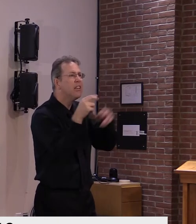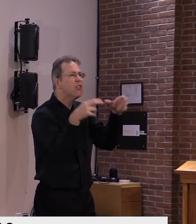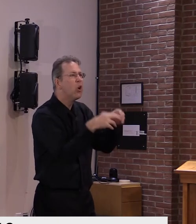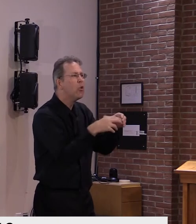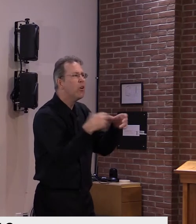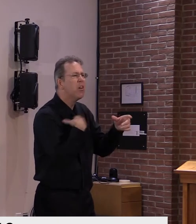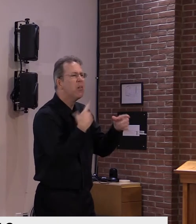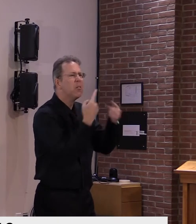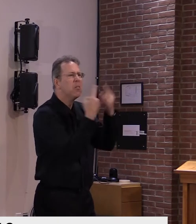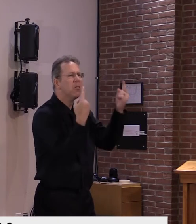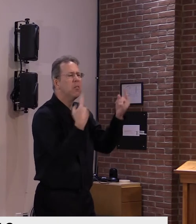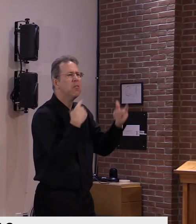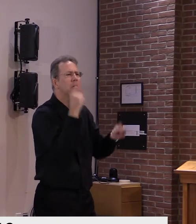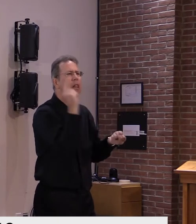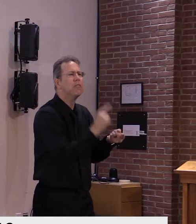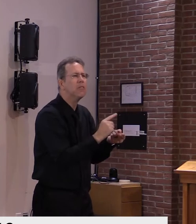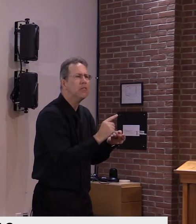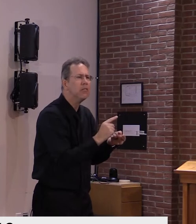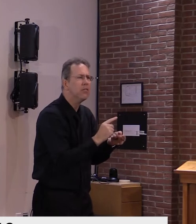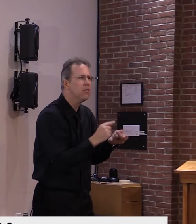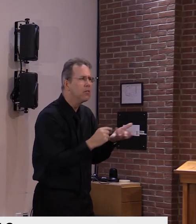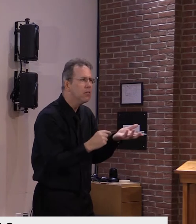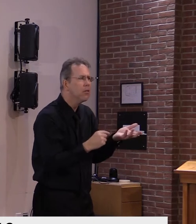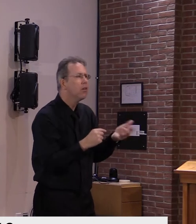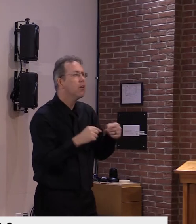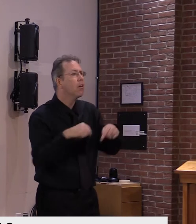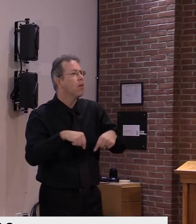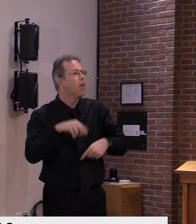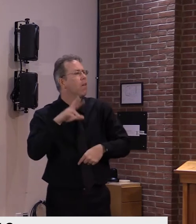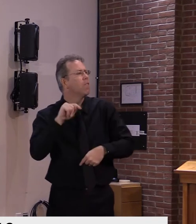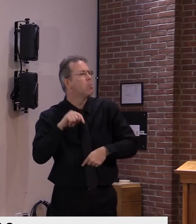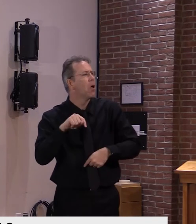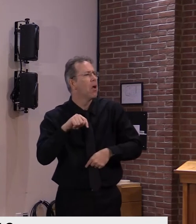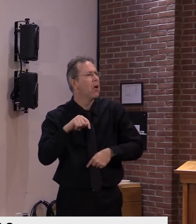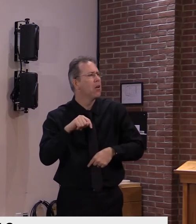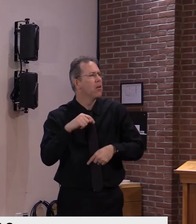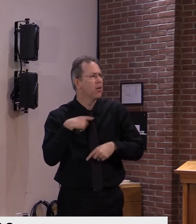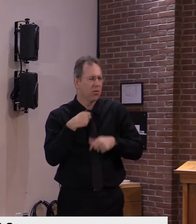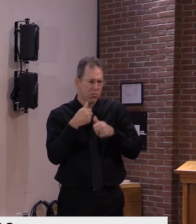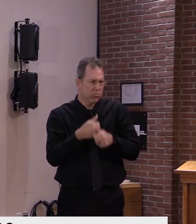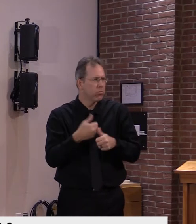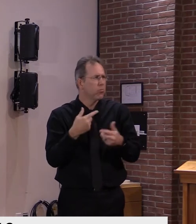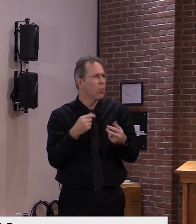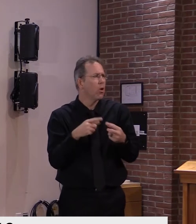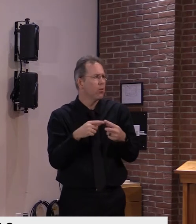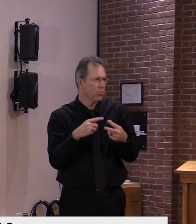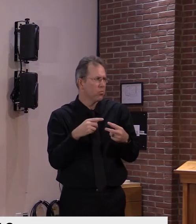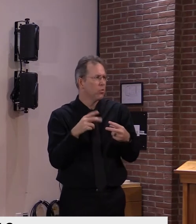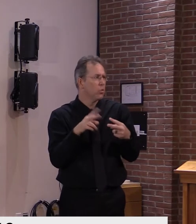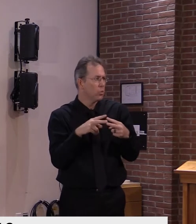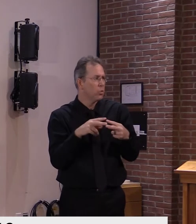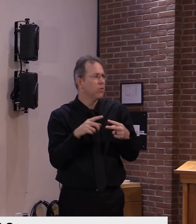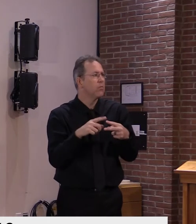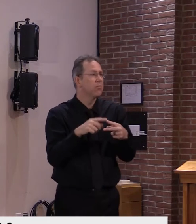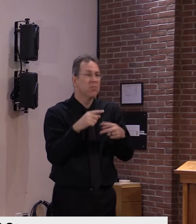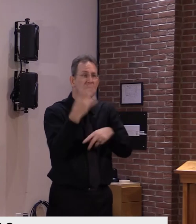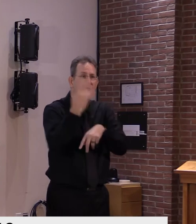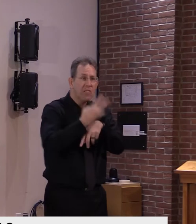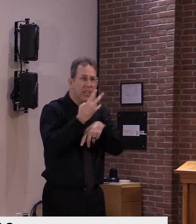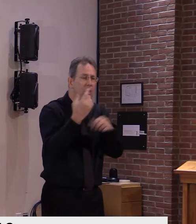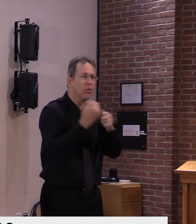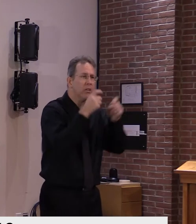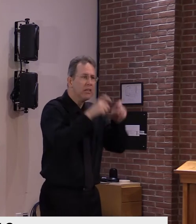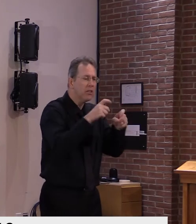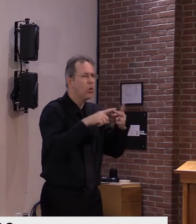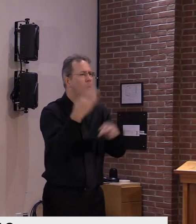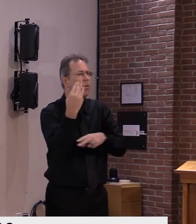the rule that you can test out on day 7 if you have no symptoms up until that point in time, and that's really stood us well